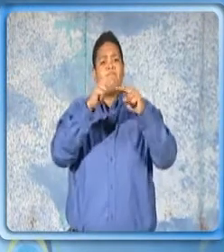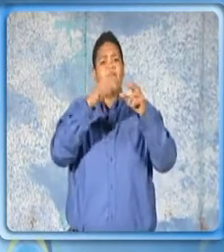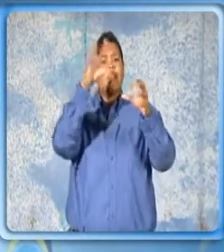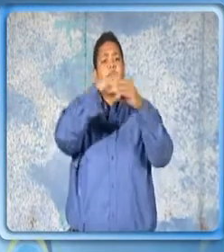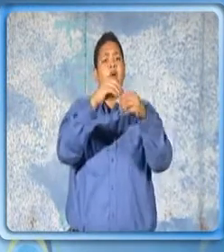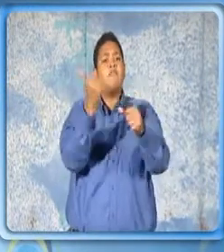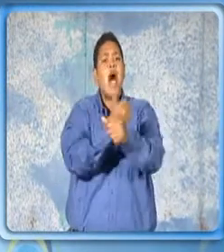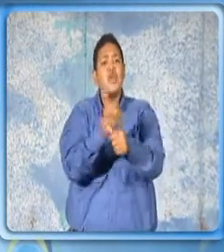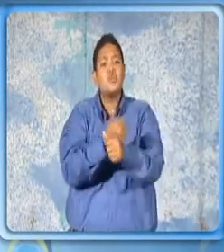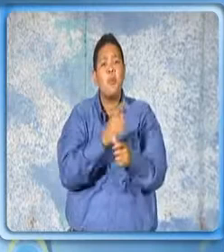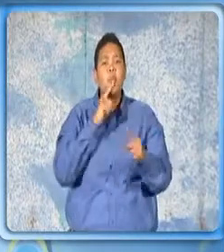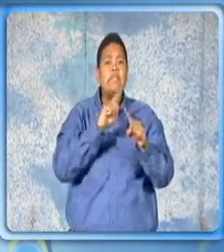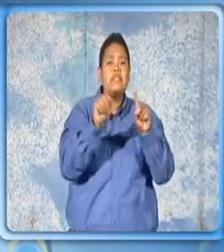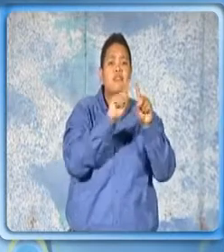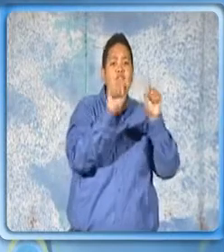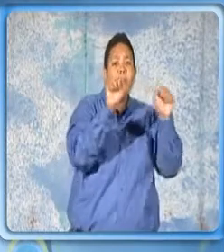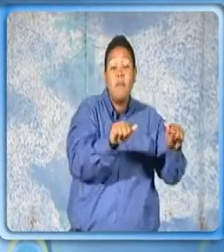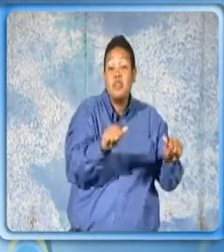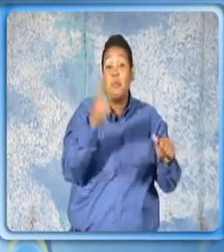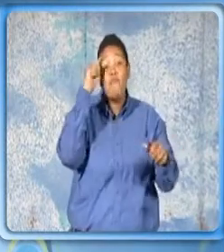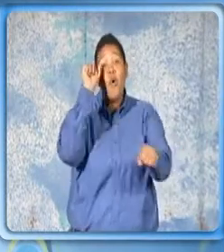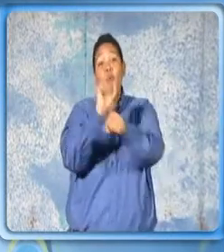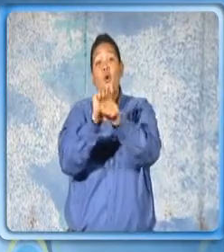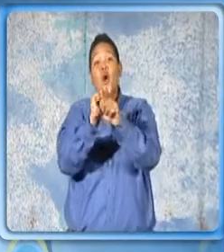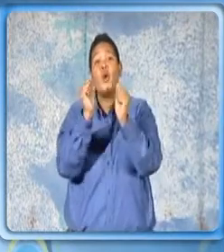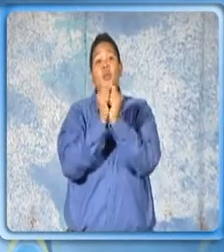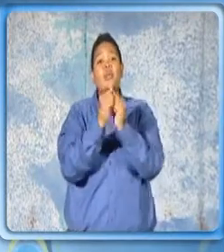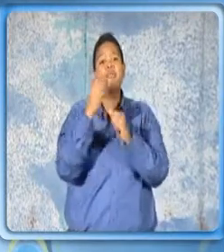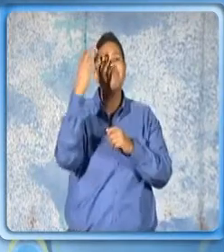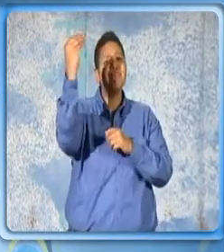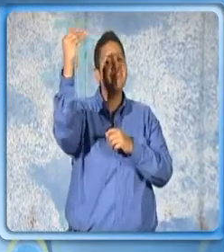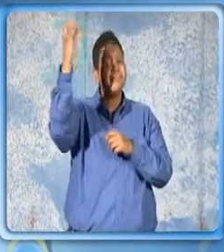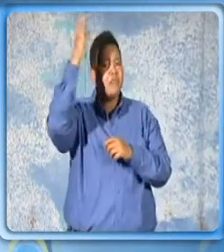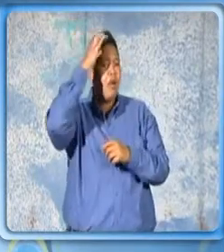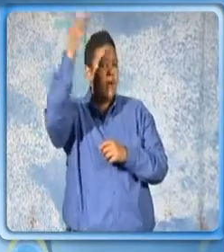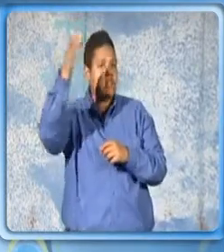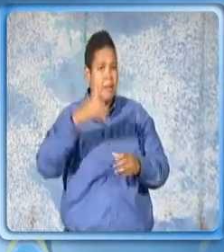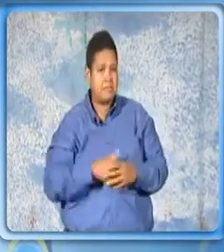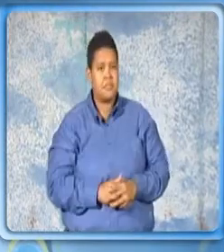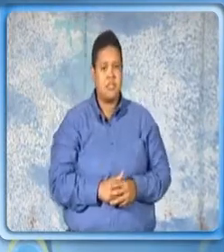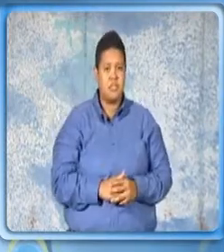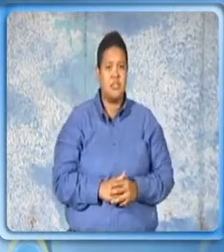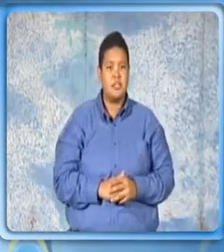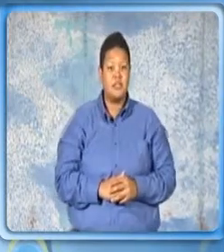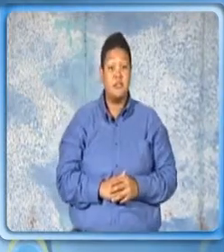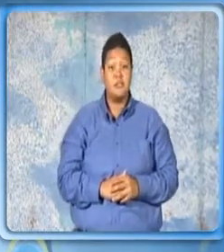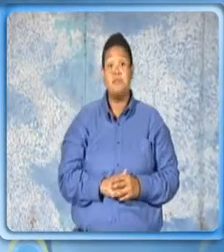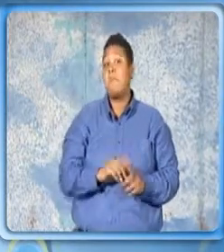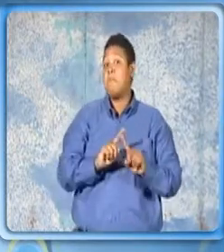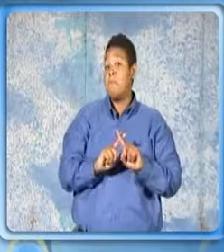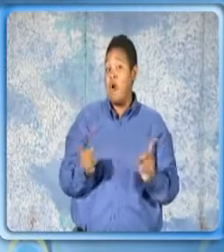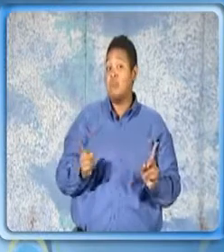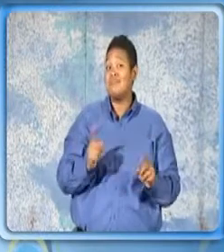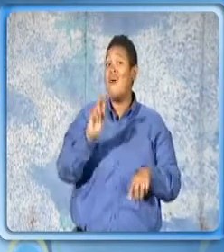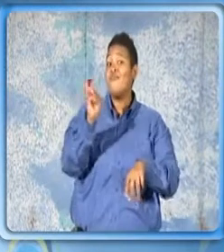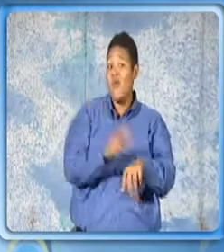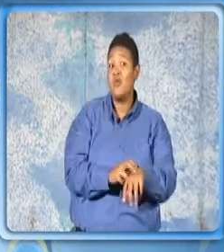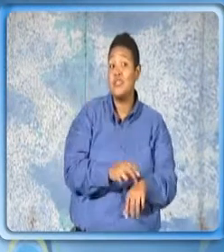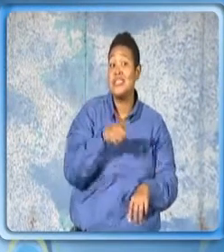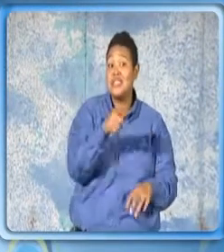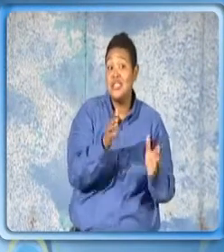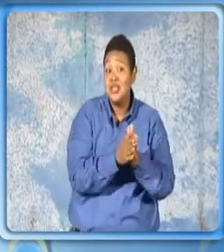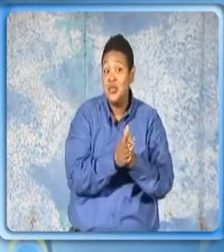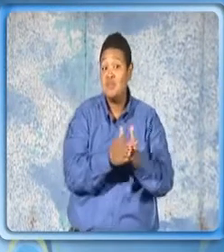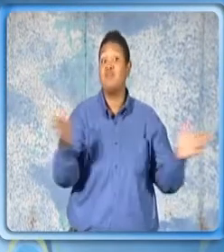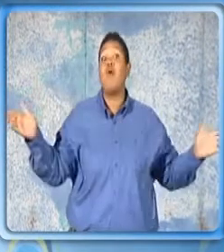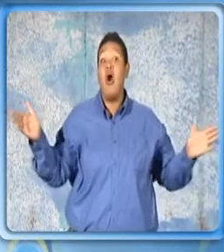with various possibilities for working with abstract concepts. Of course, these broad subdivisions